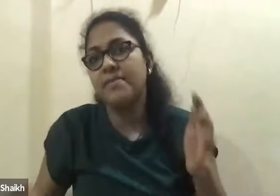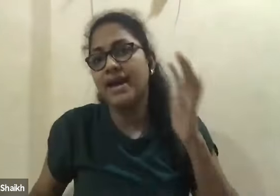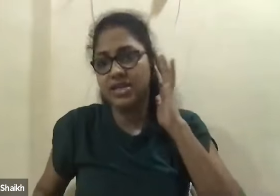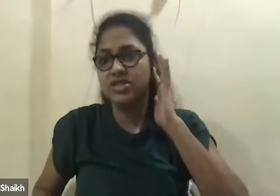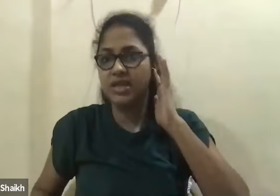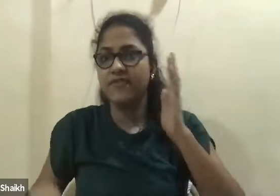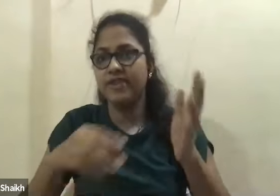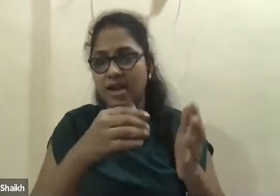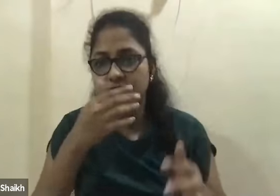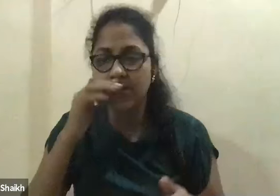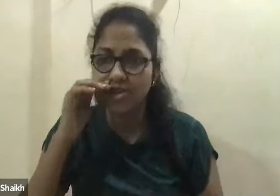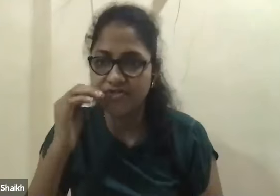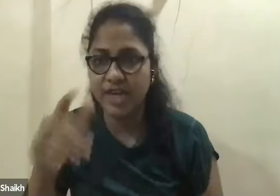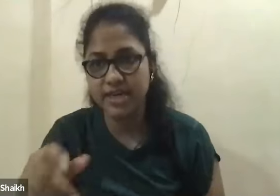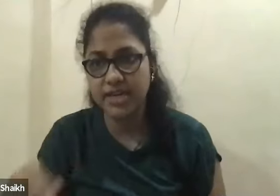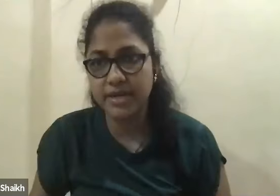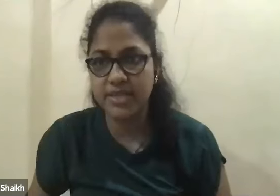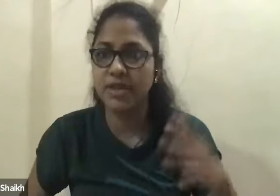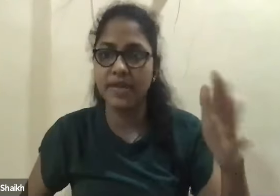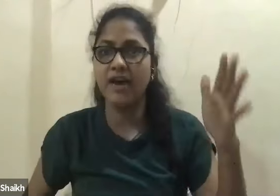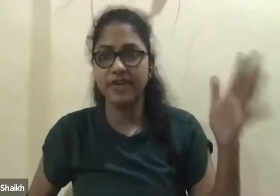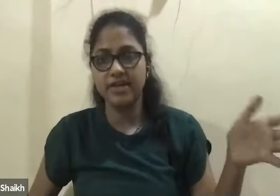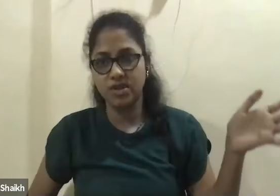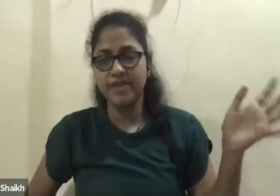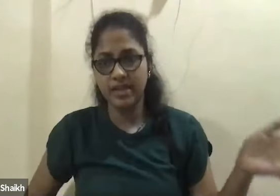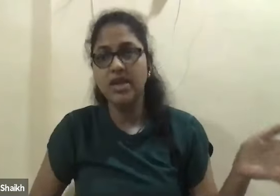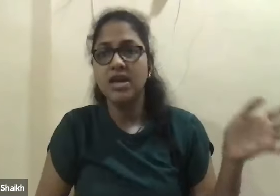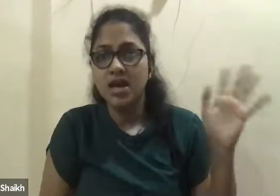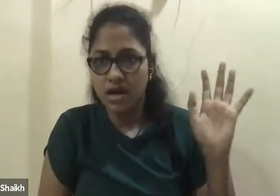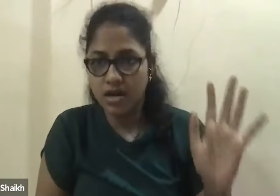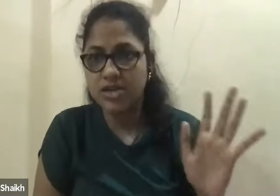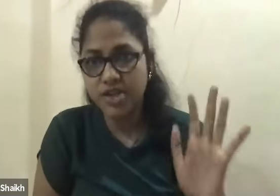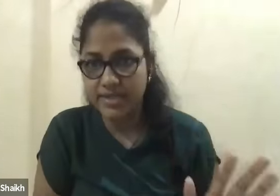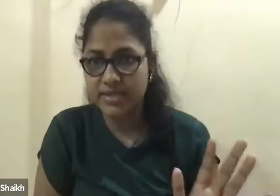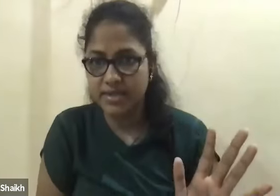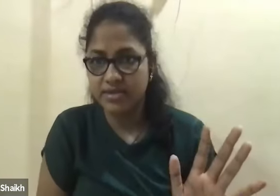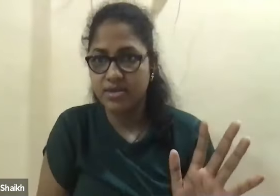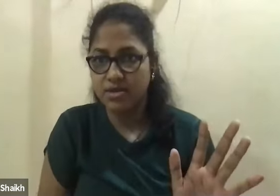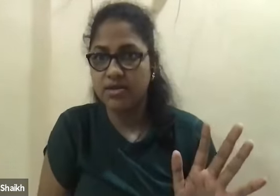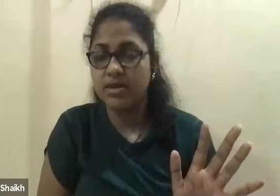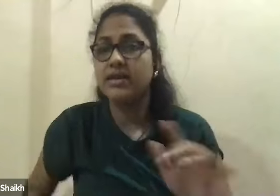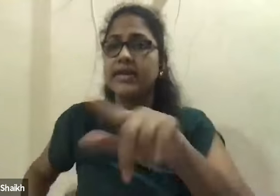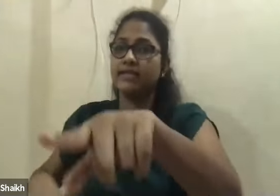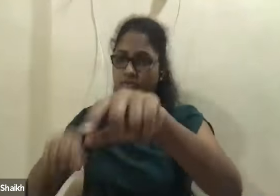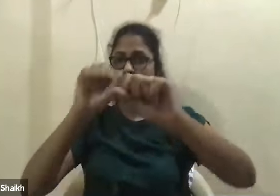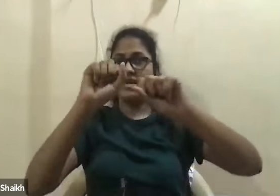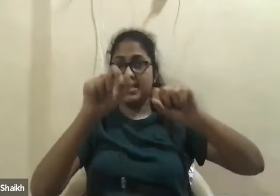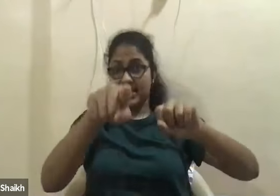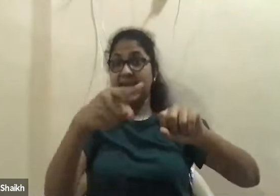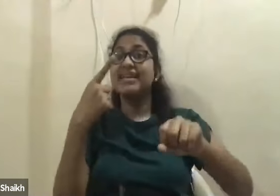manage the financials of charitable trust, maybe after dissolving the trust? Right. So as Mansi was saying